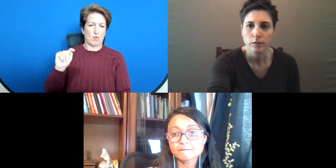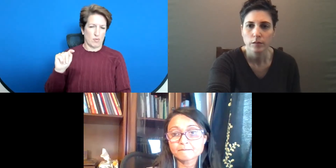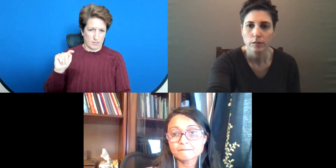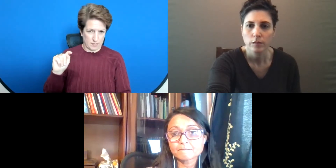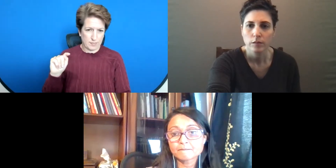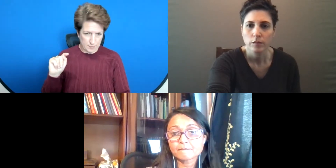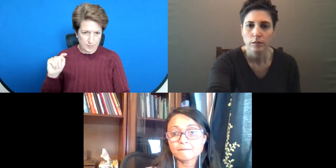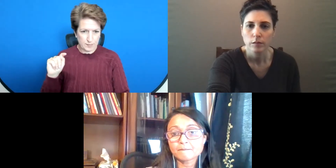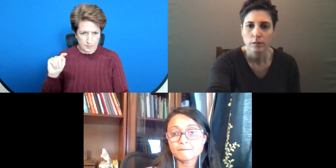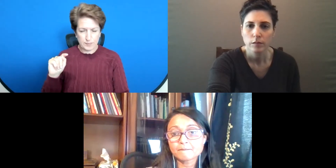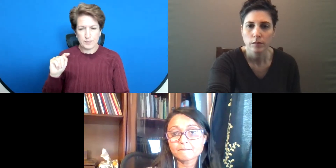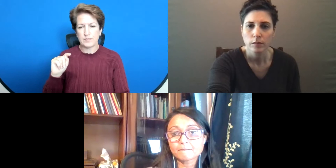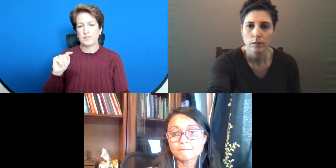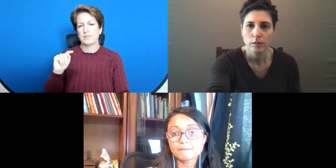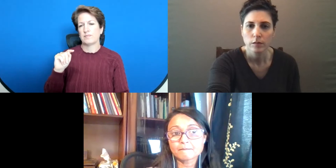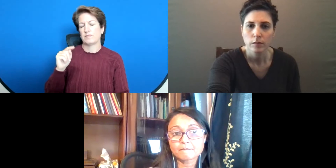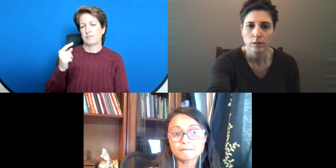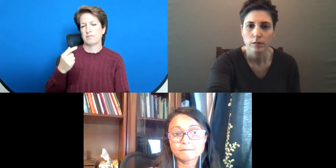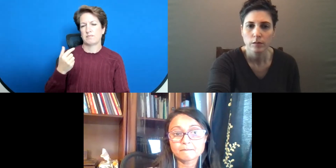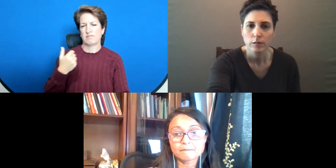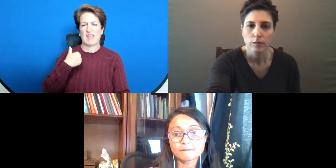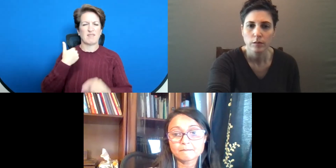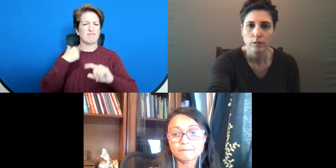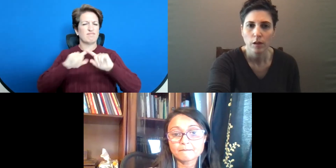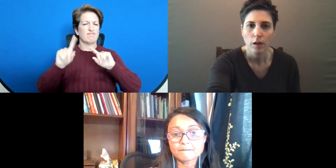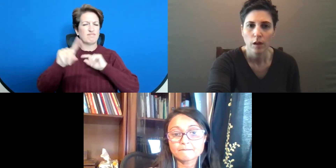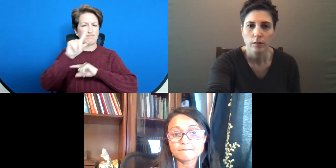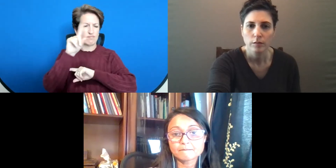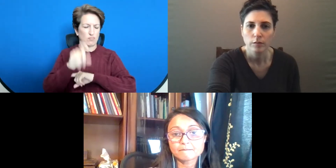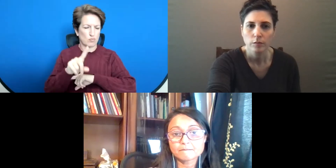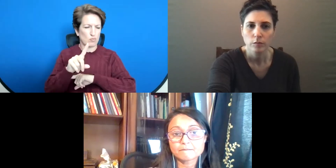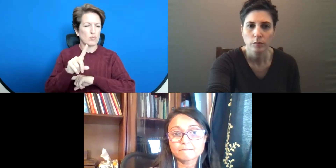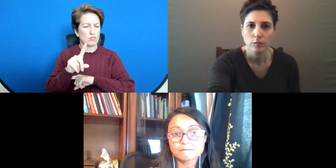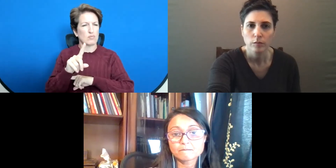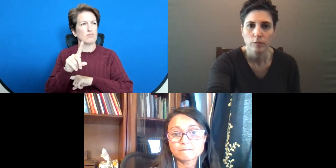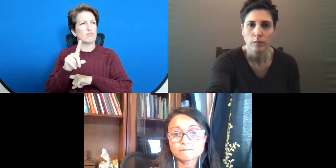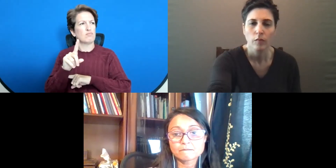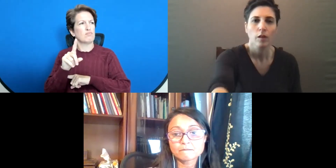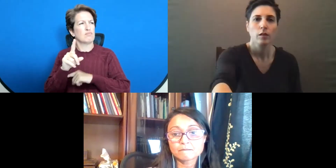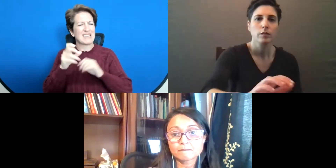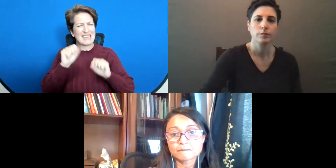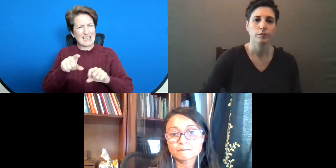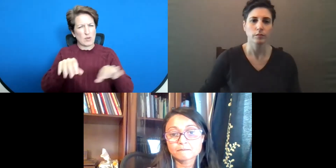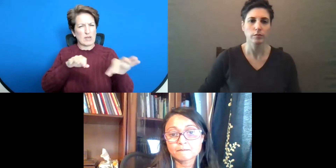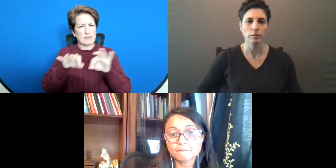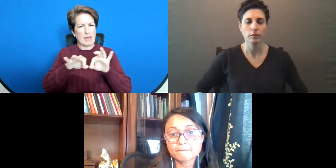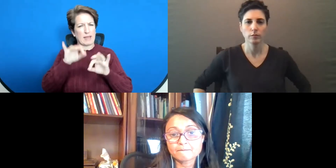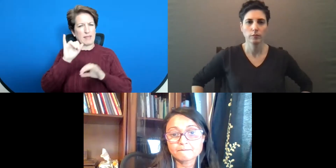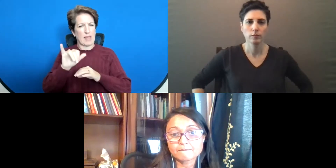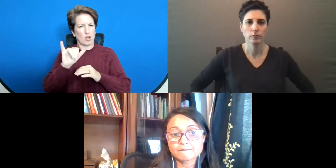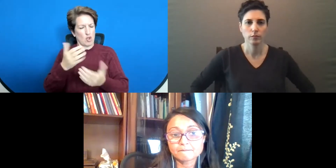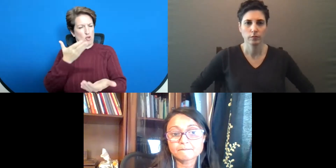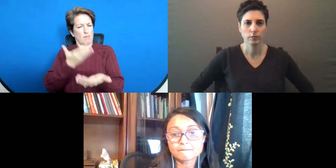situation. So we've gotten some questions around, can you explain the proof of vaccination